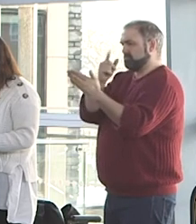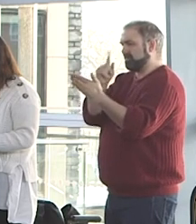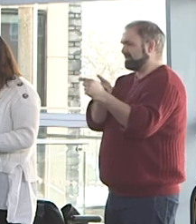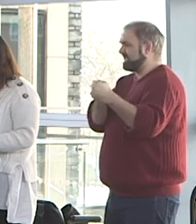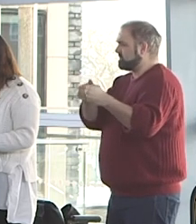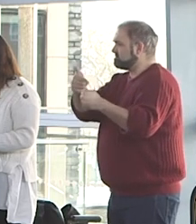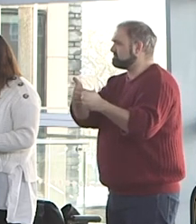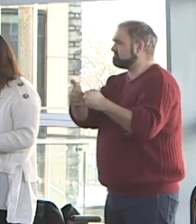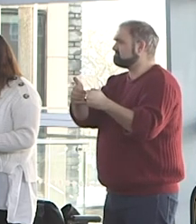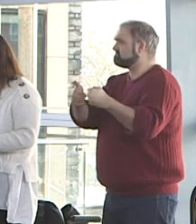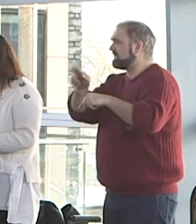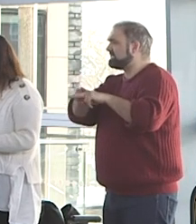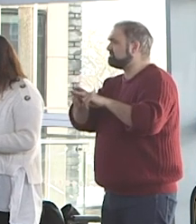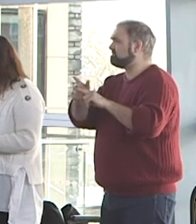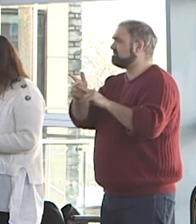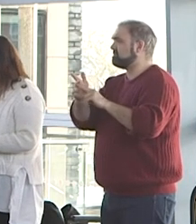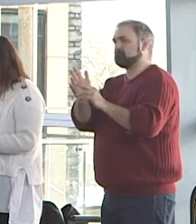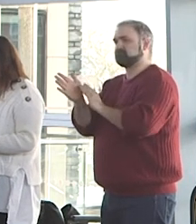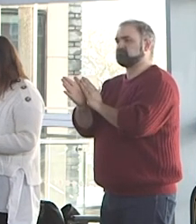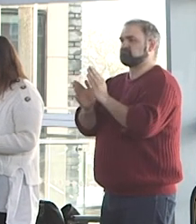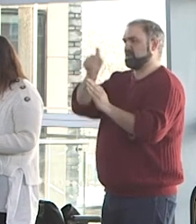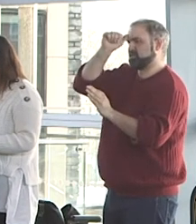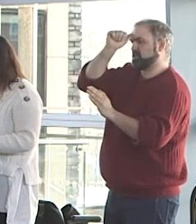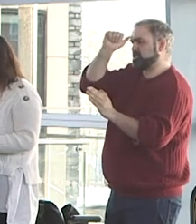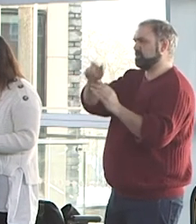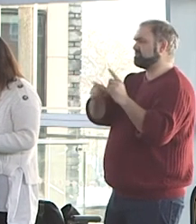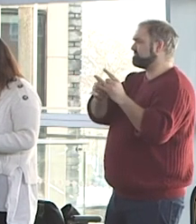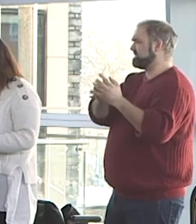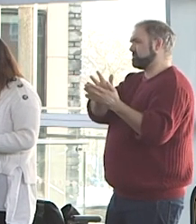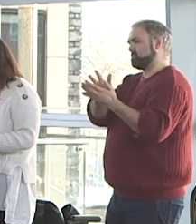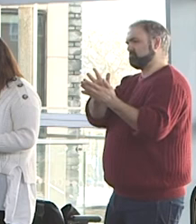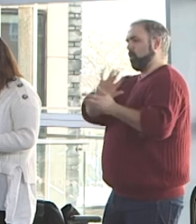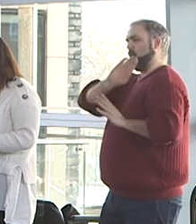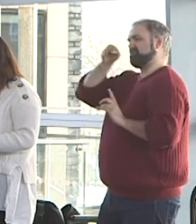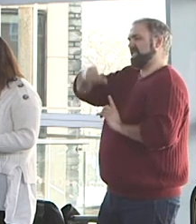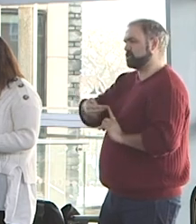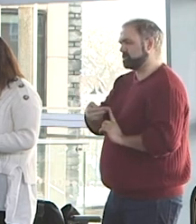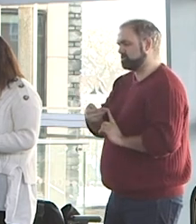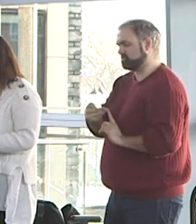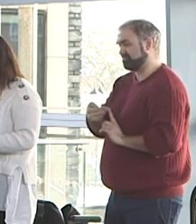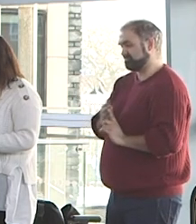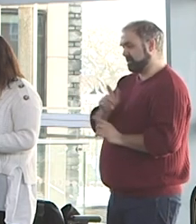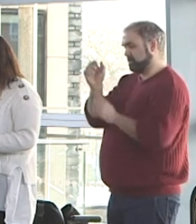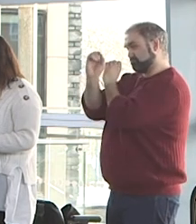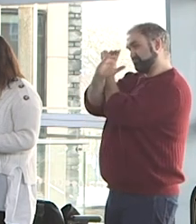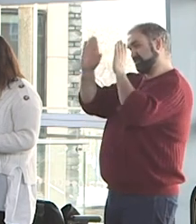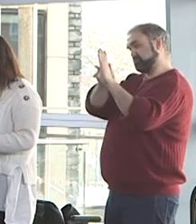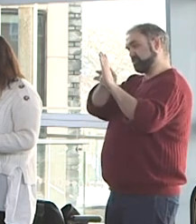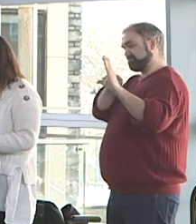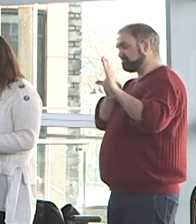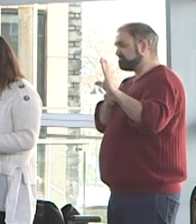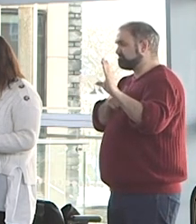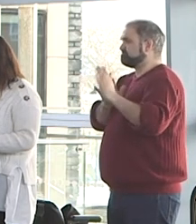against whether or not they fit in with Western notions of sexual orientation. Such perception is essentialist,